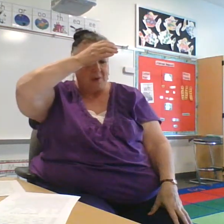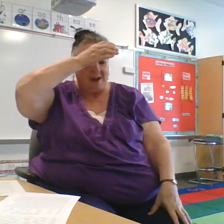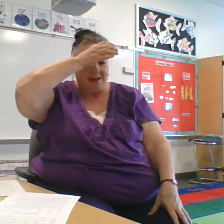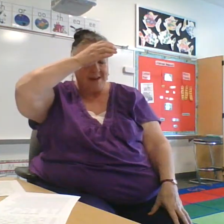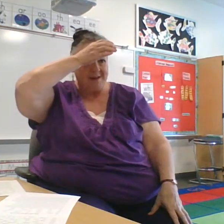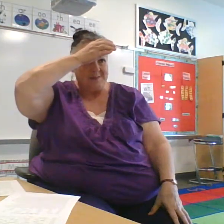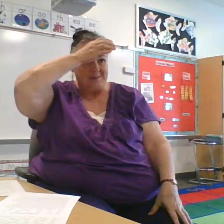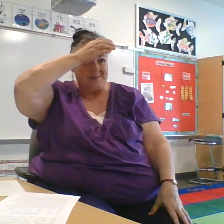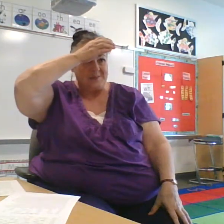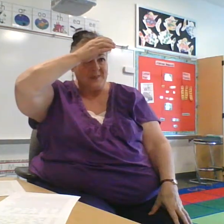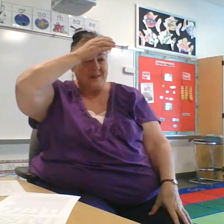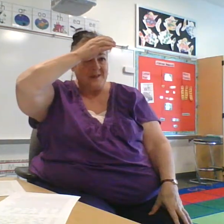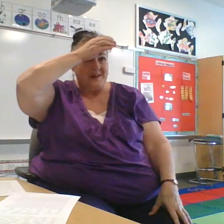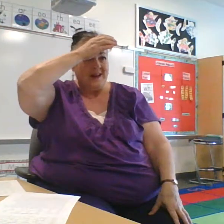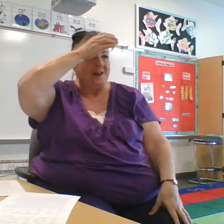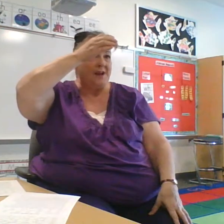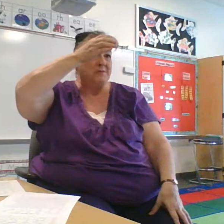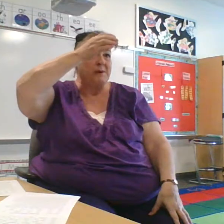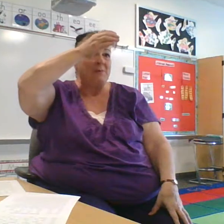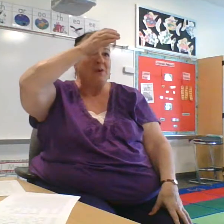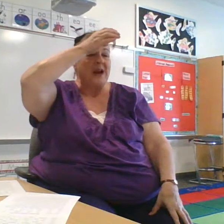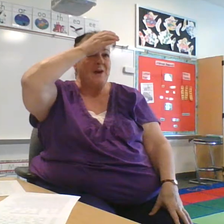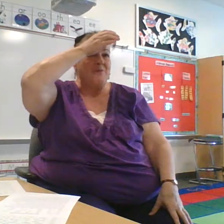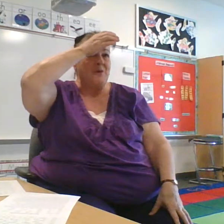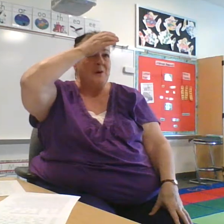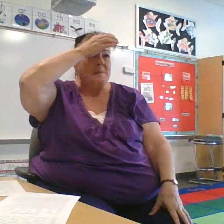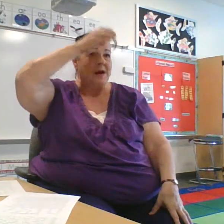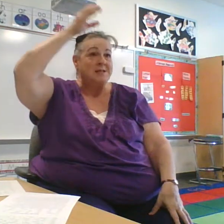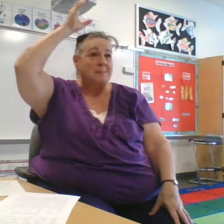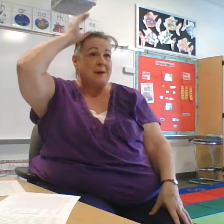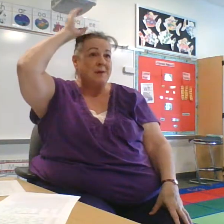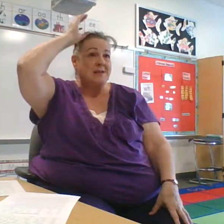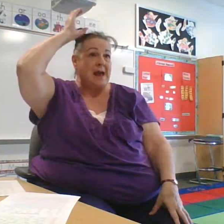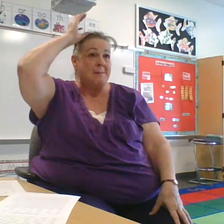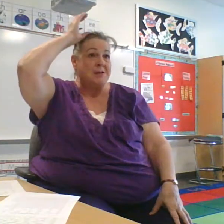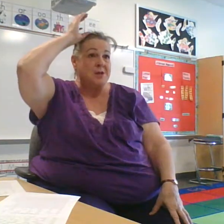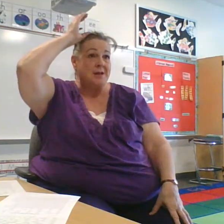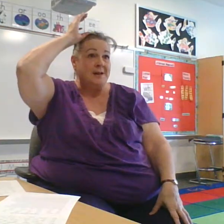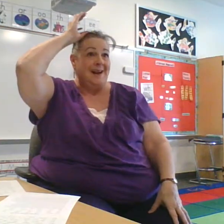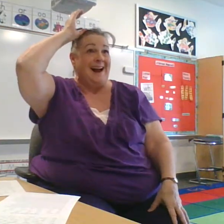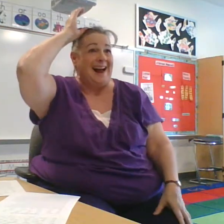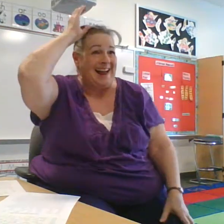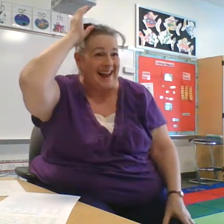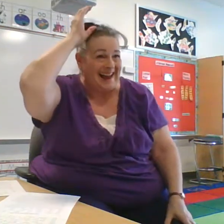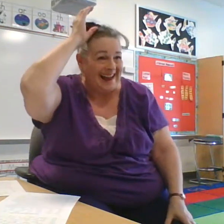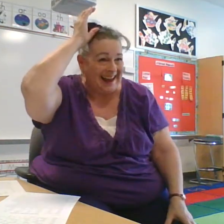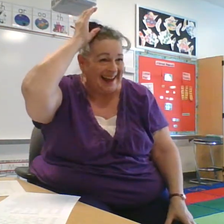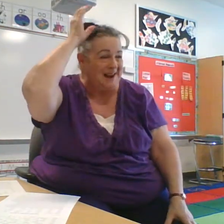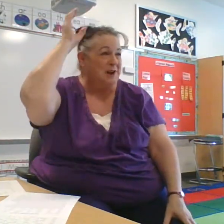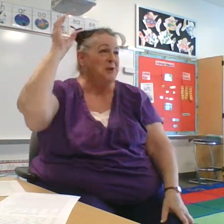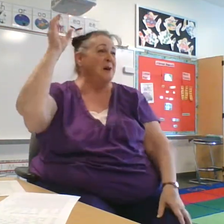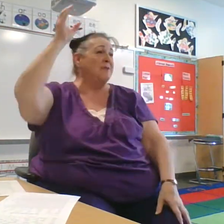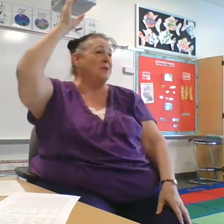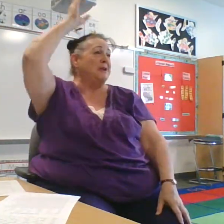Brain. And you have to be real careful because up here it's cabbage. You have a good